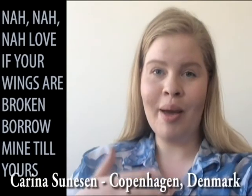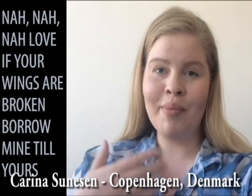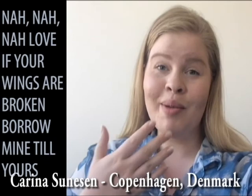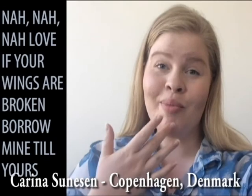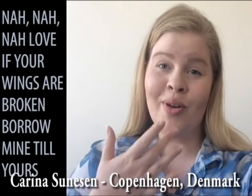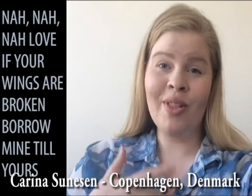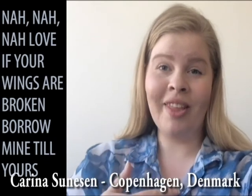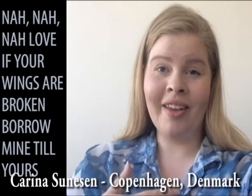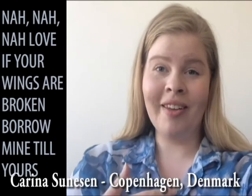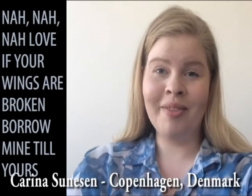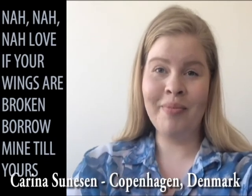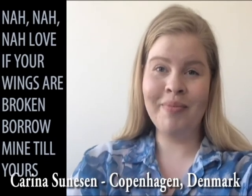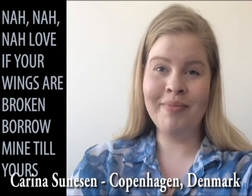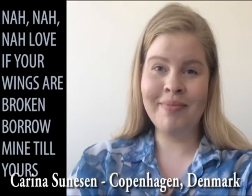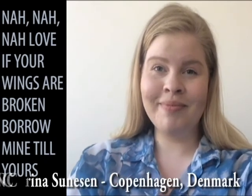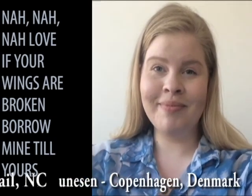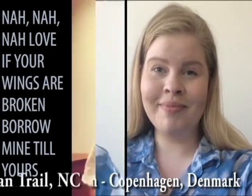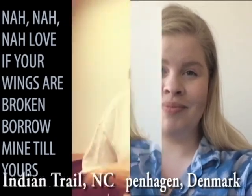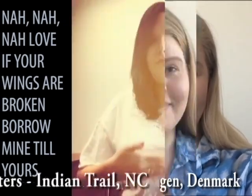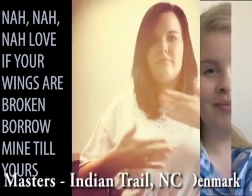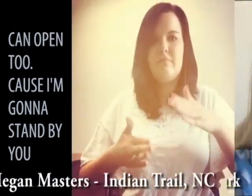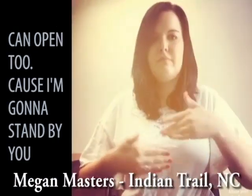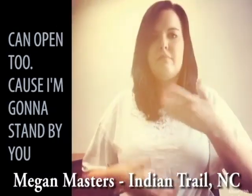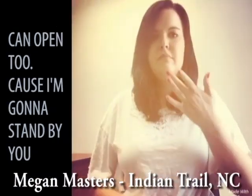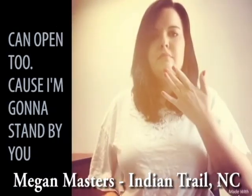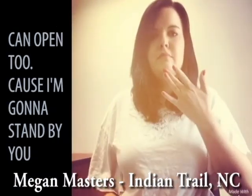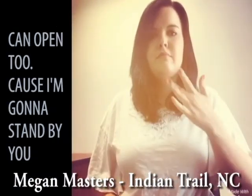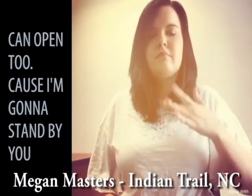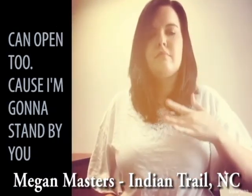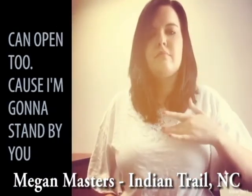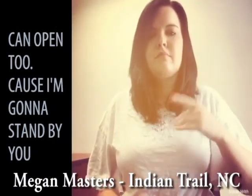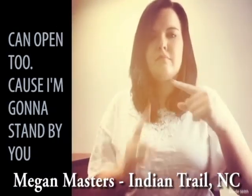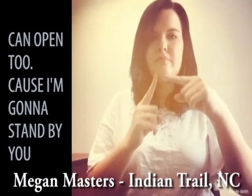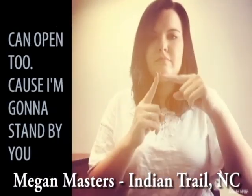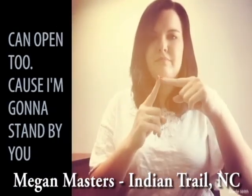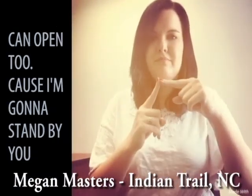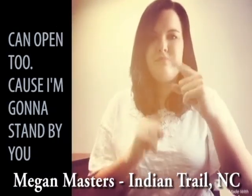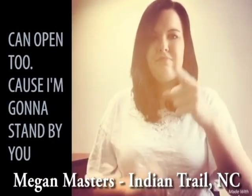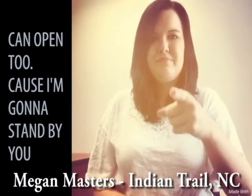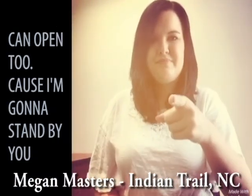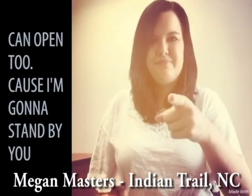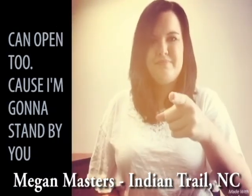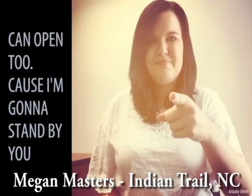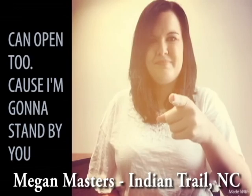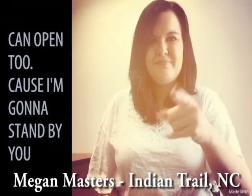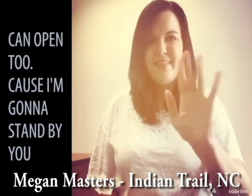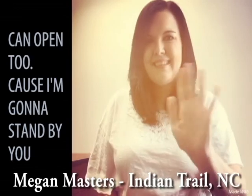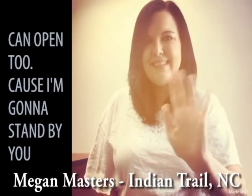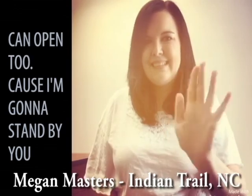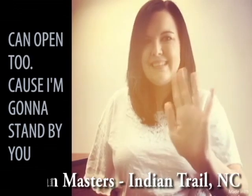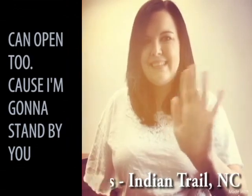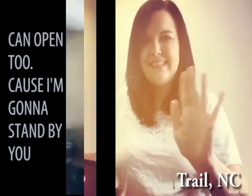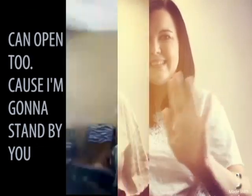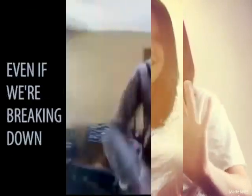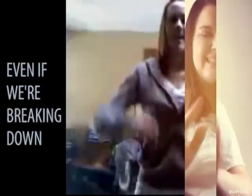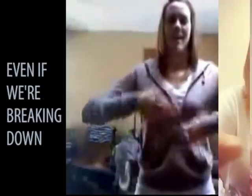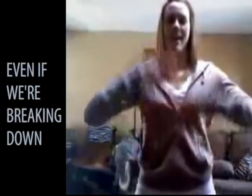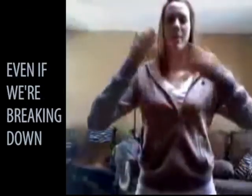broken Borrow mine so yours can open soon Cause I'm gonna stand by you Even if we